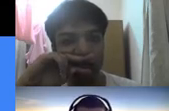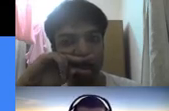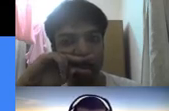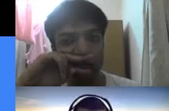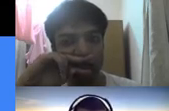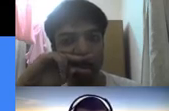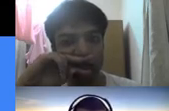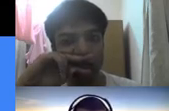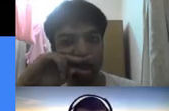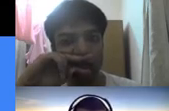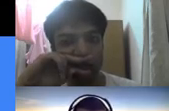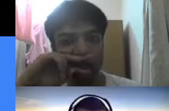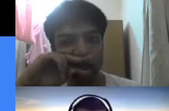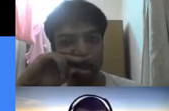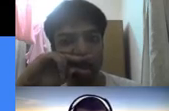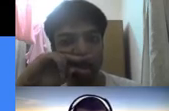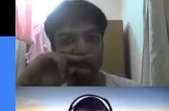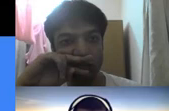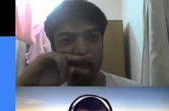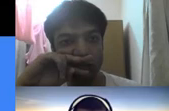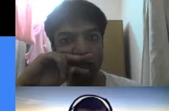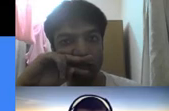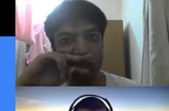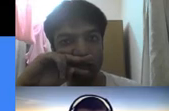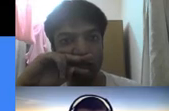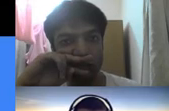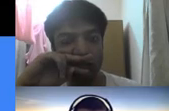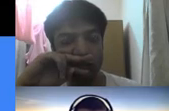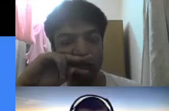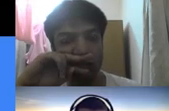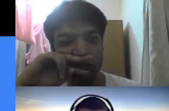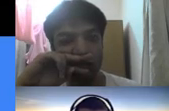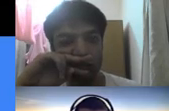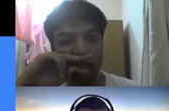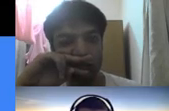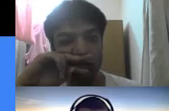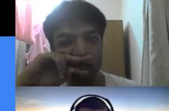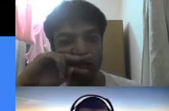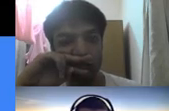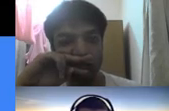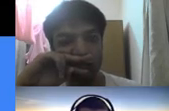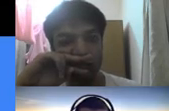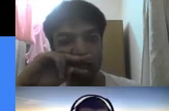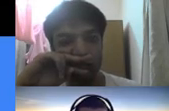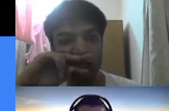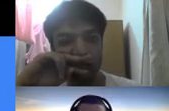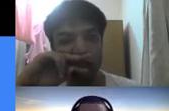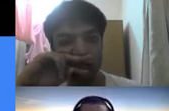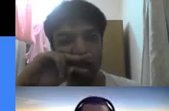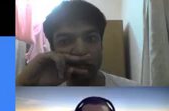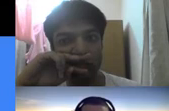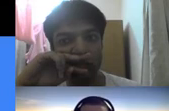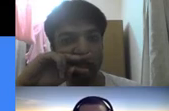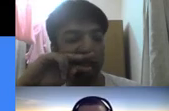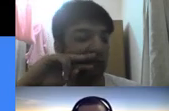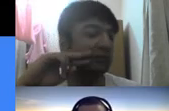same signs, or shall I just go with one video of one sign and do the padding and repetition stuff and create the data set like that? What is the